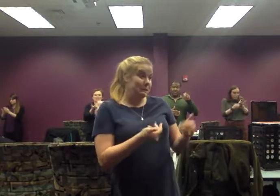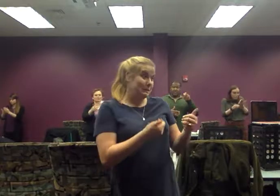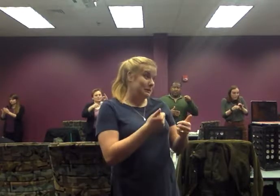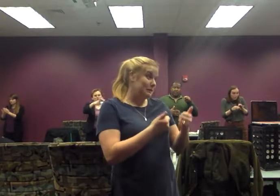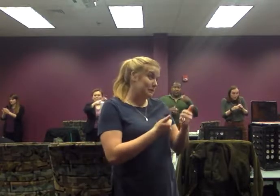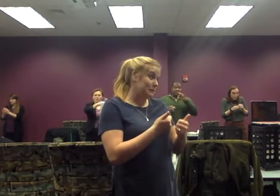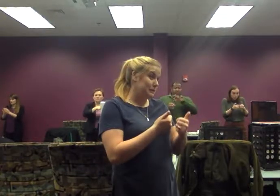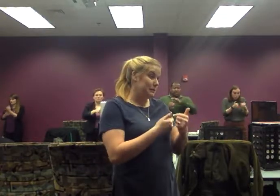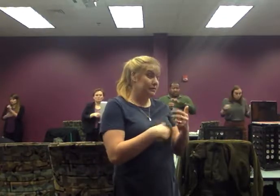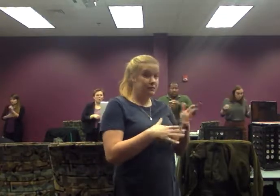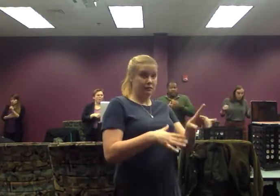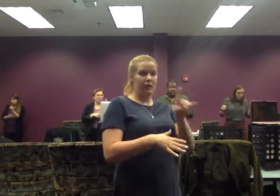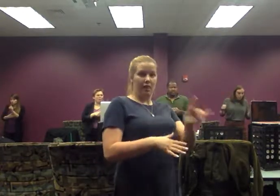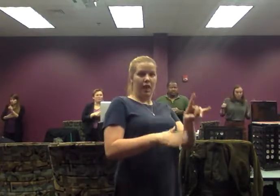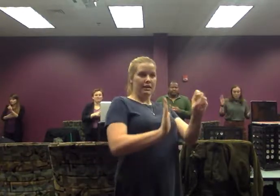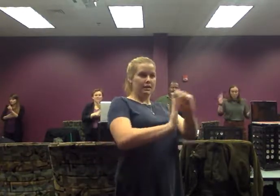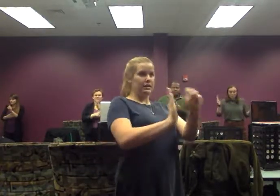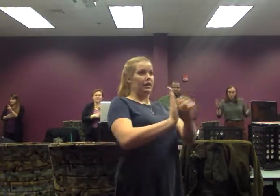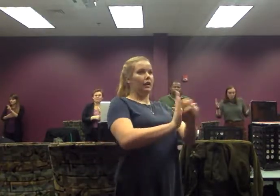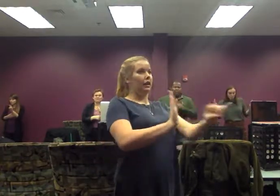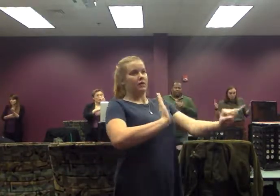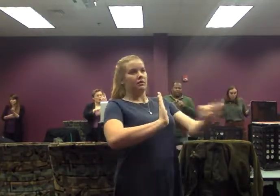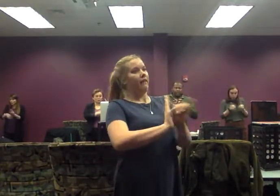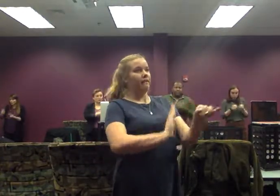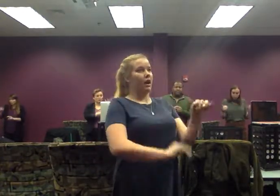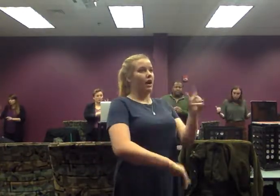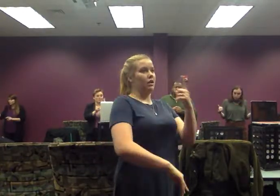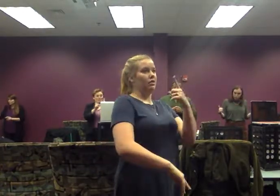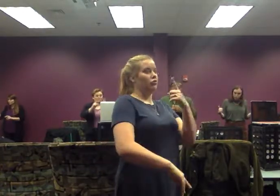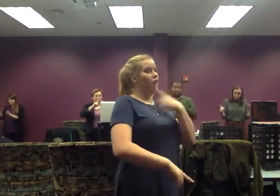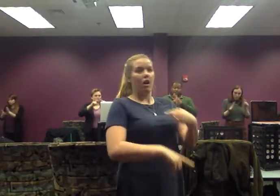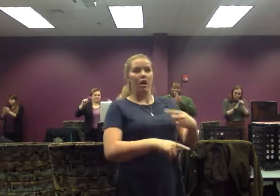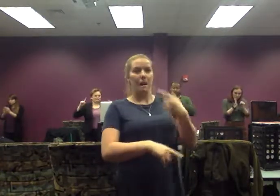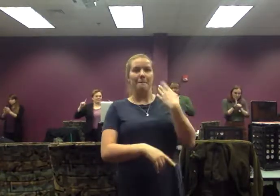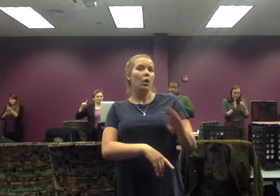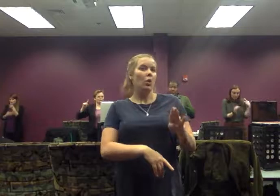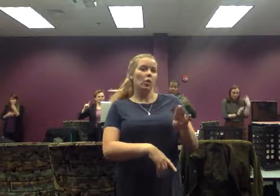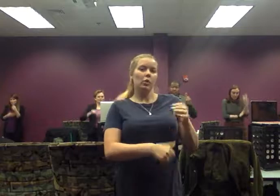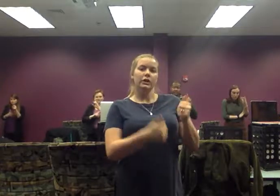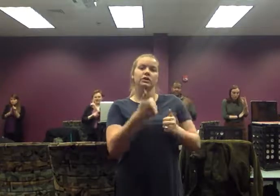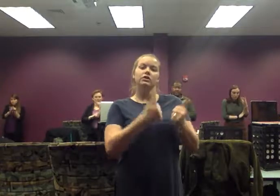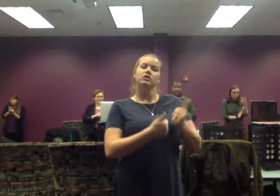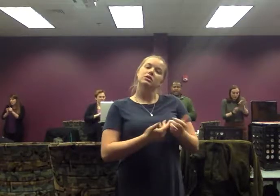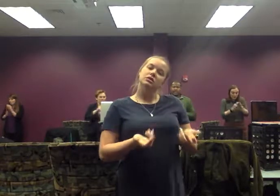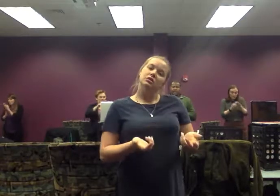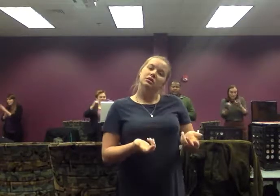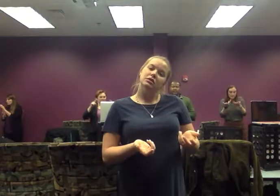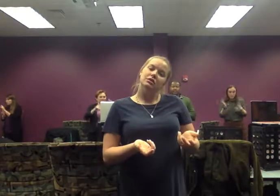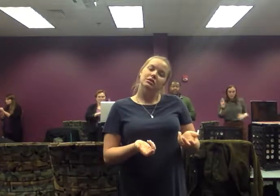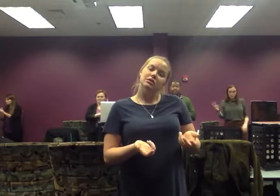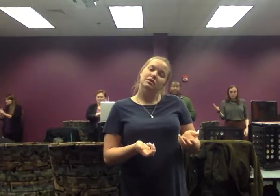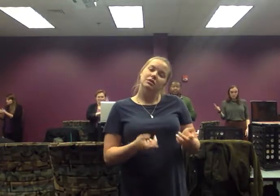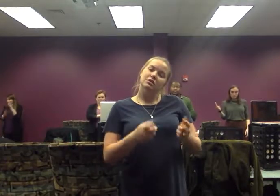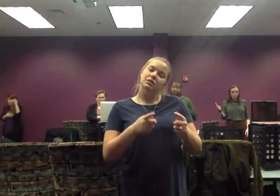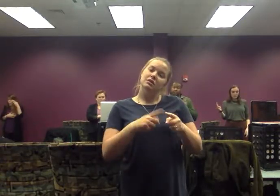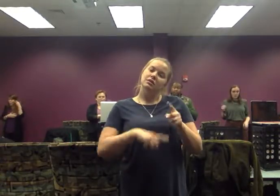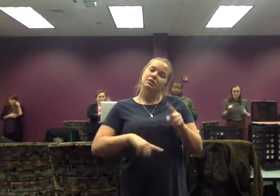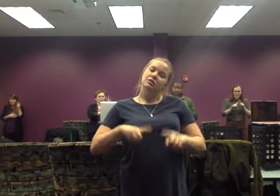state and a blue state. The state of Washington voted blue. The people of Washington haven't made up their mind